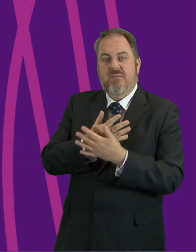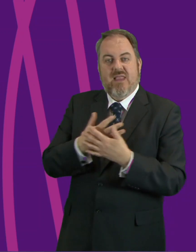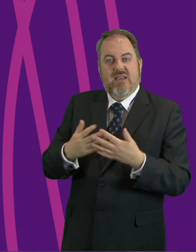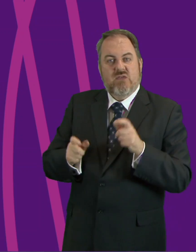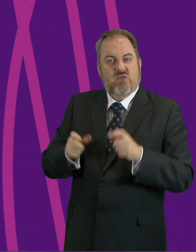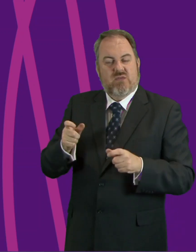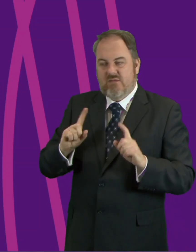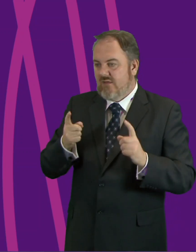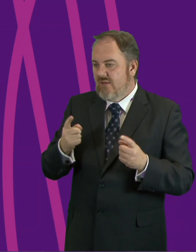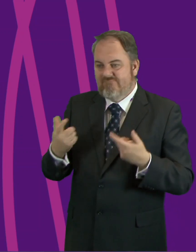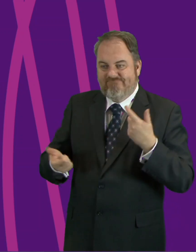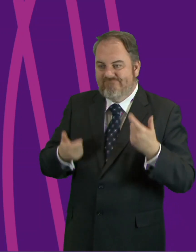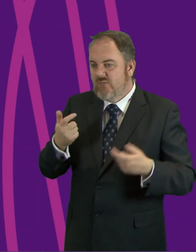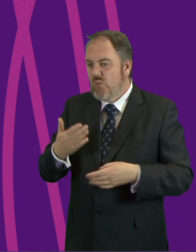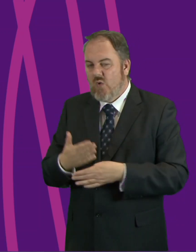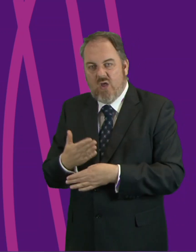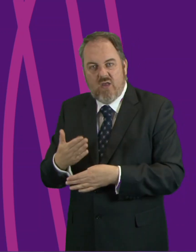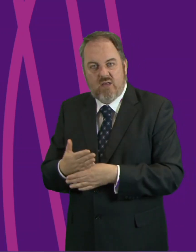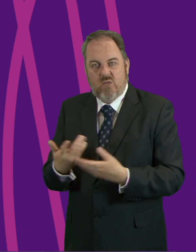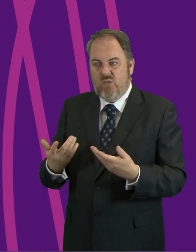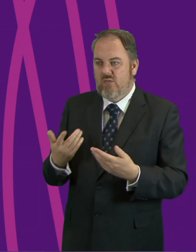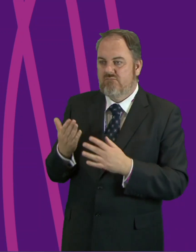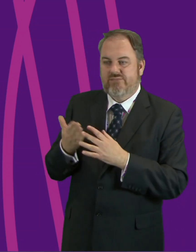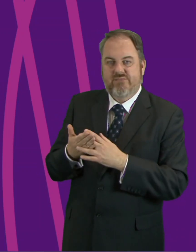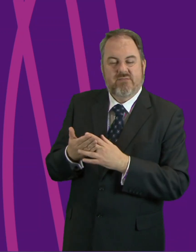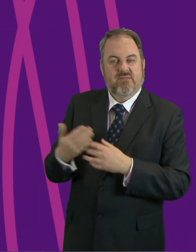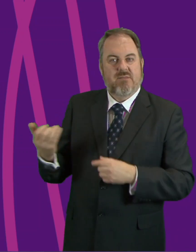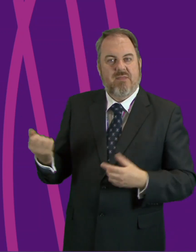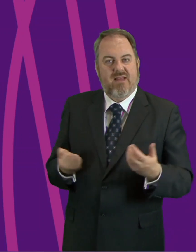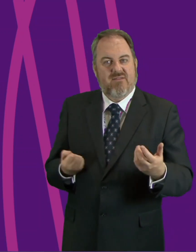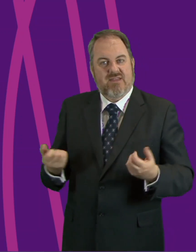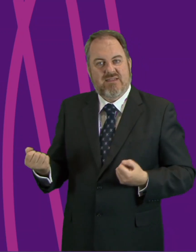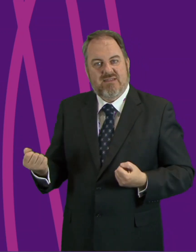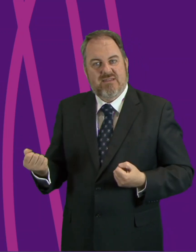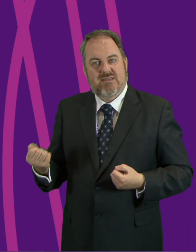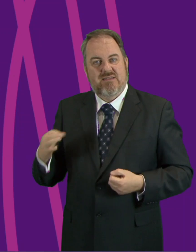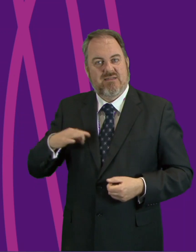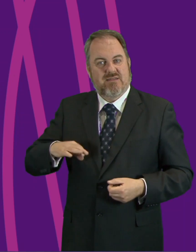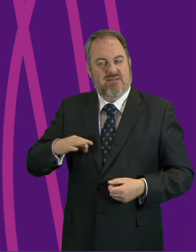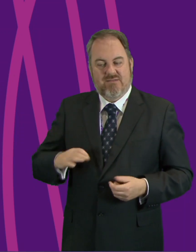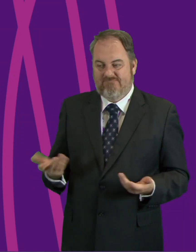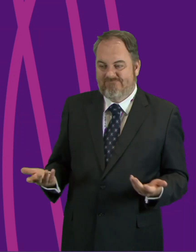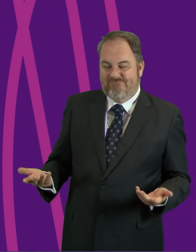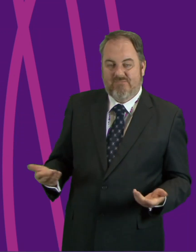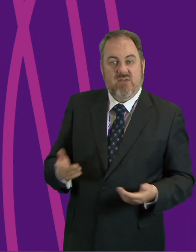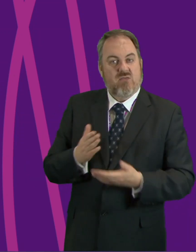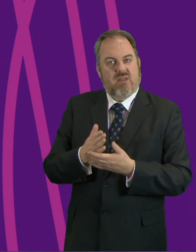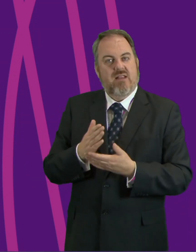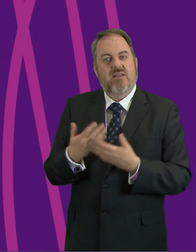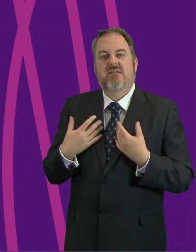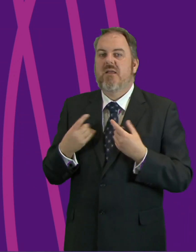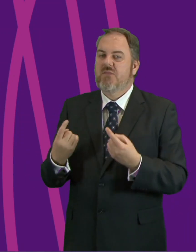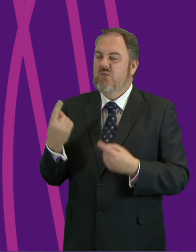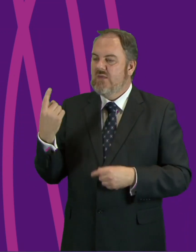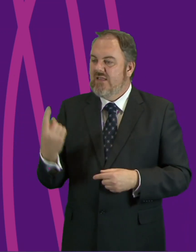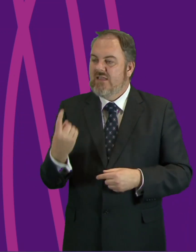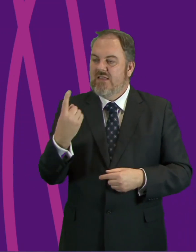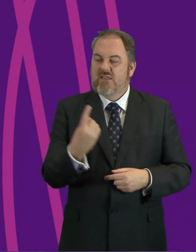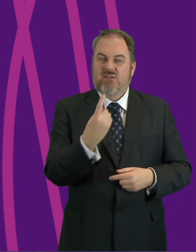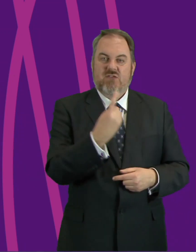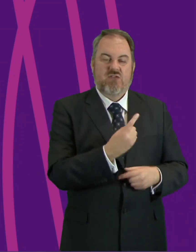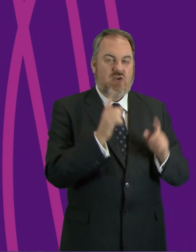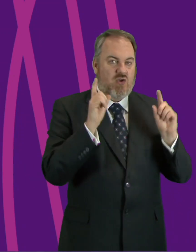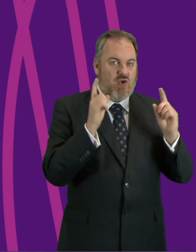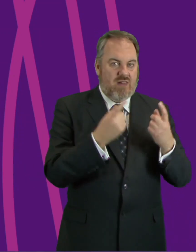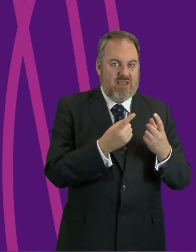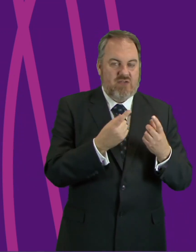Universities and colleges will receive a further instalment of higher education funds in August, and it will be a matter for each university and college to determine the amount